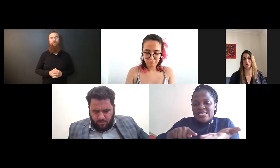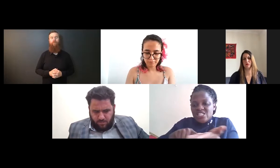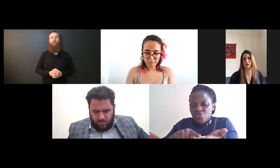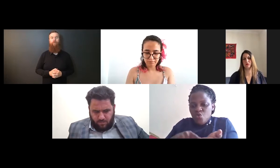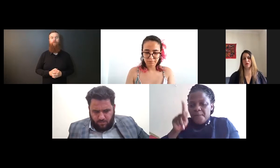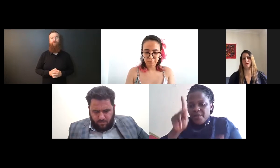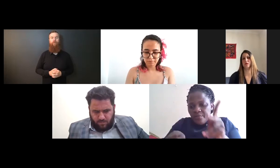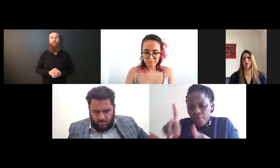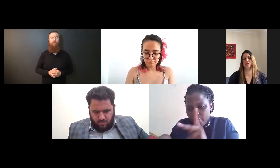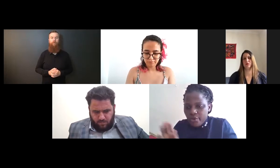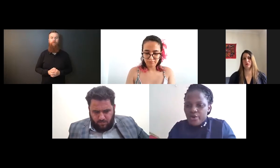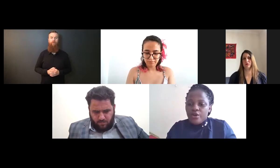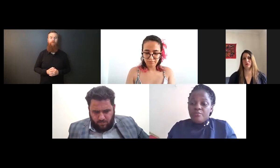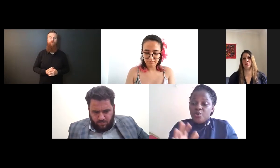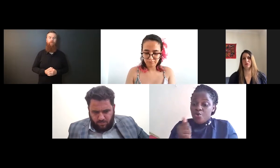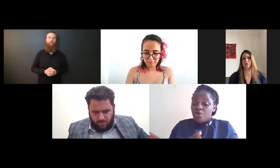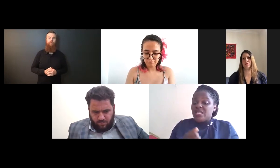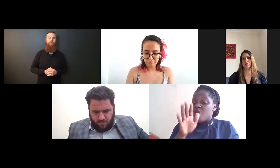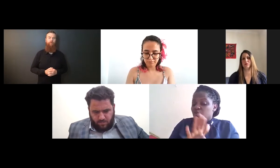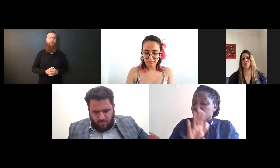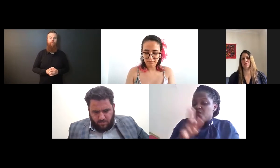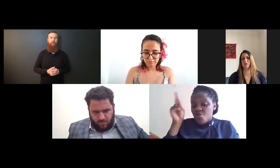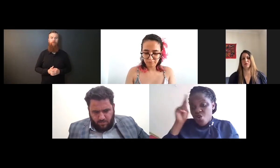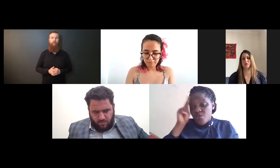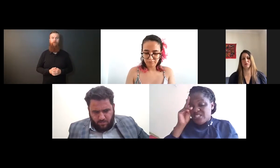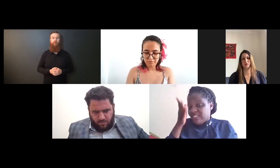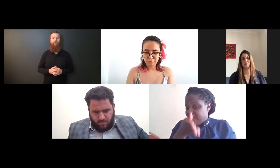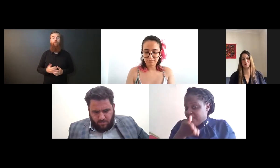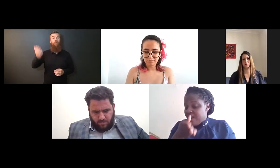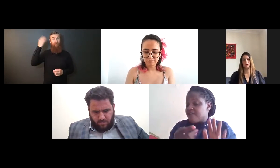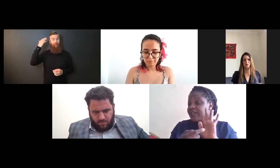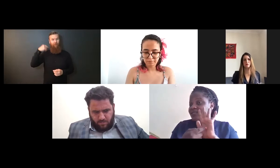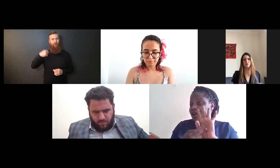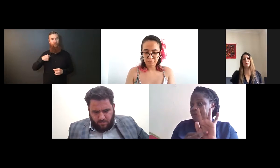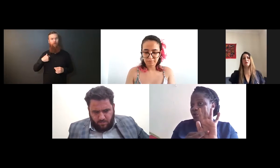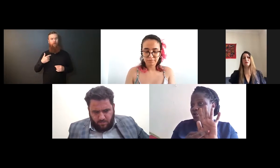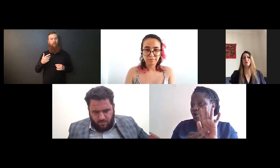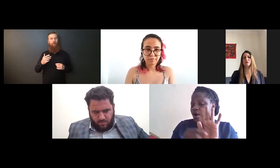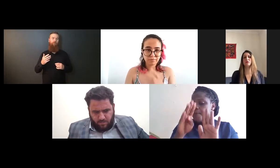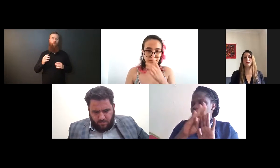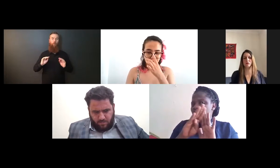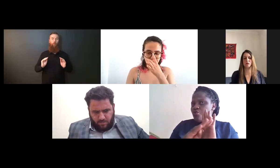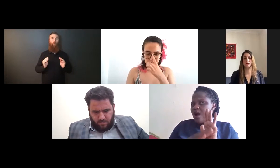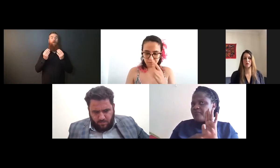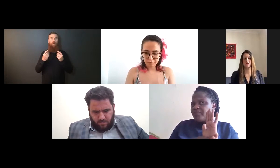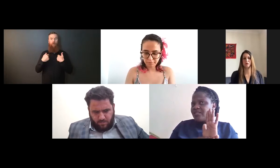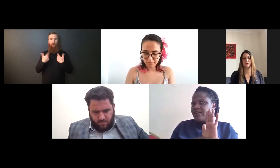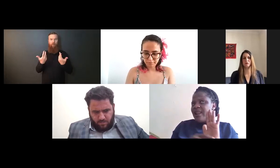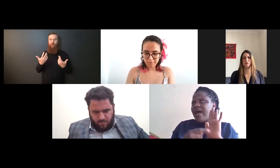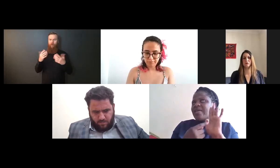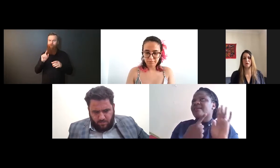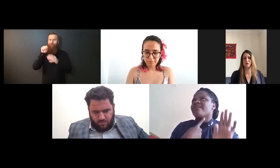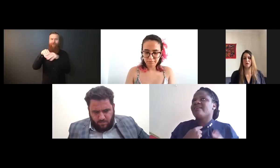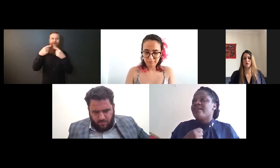that's why I'm now becoming a resourceful person in different technical areas. For example,